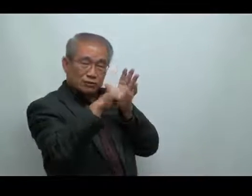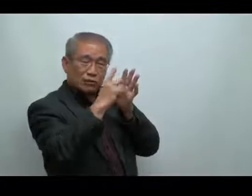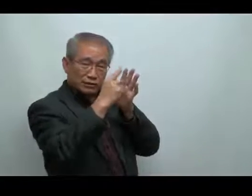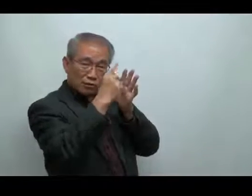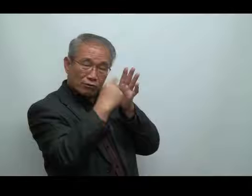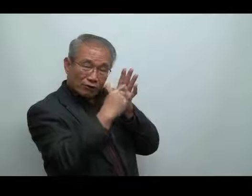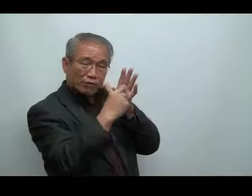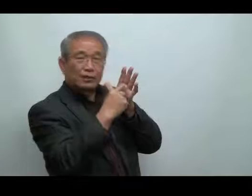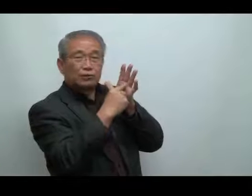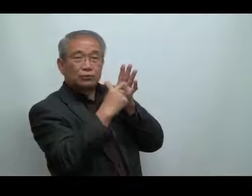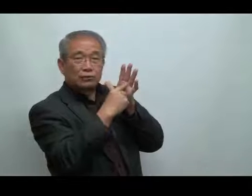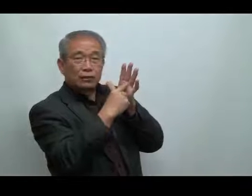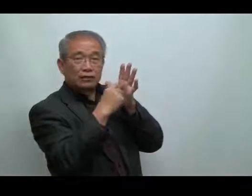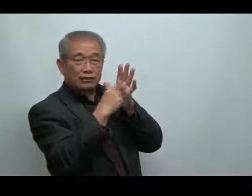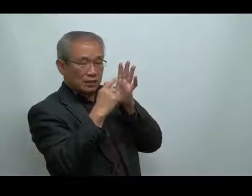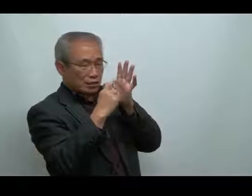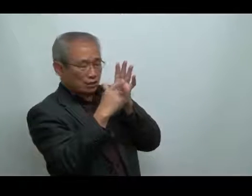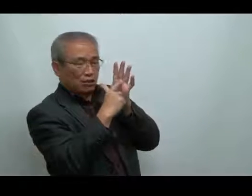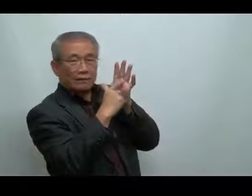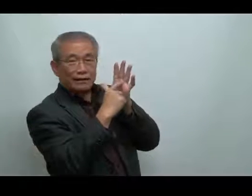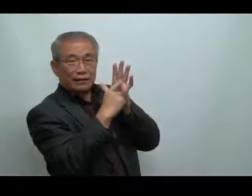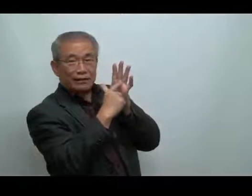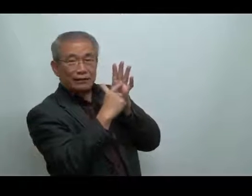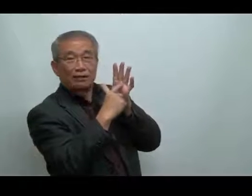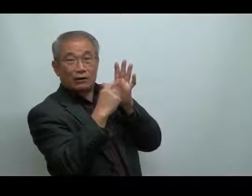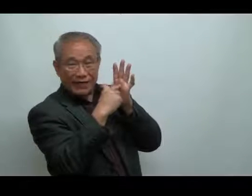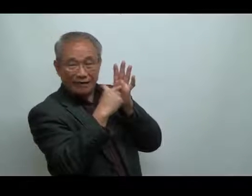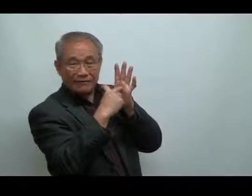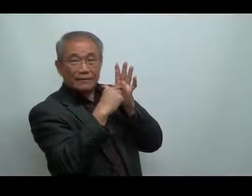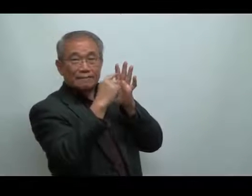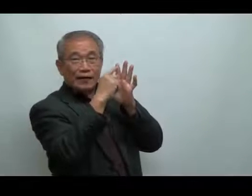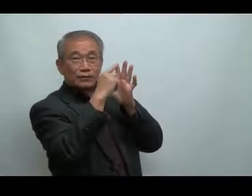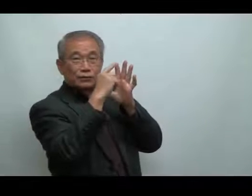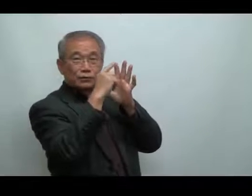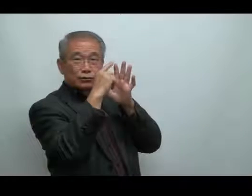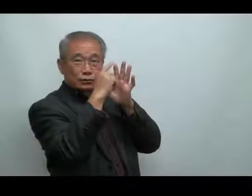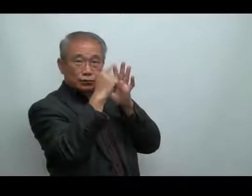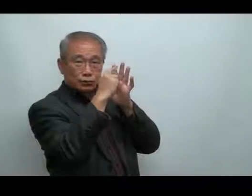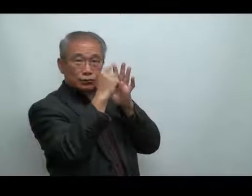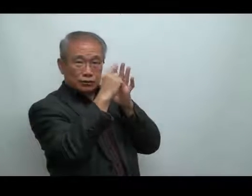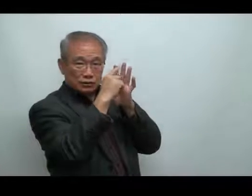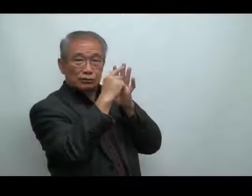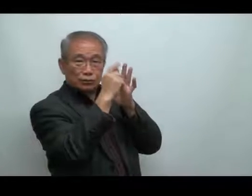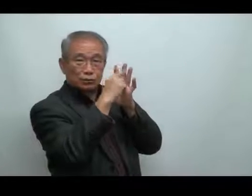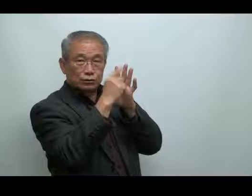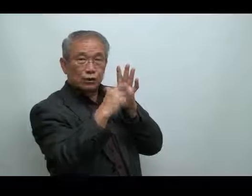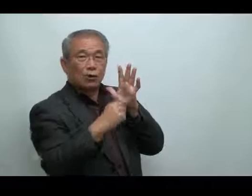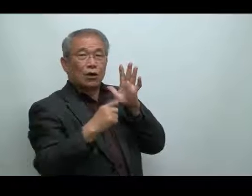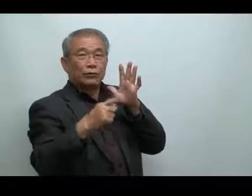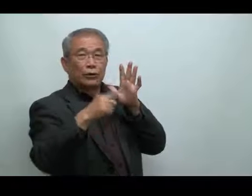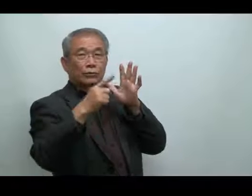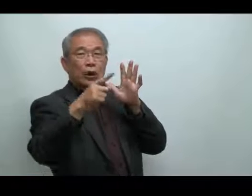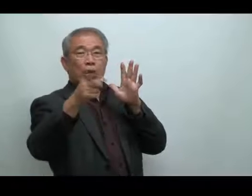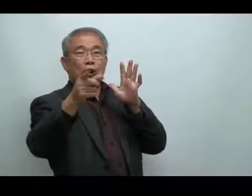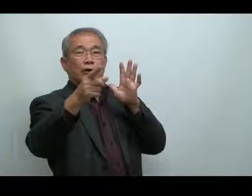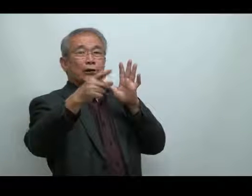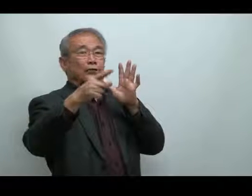crosses over to the soft palate area on F, you should still use the yo, yo, yo, yo, yo,